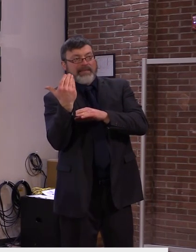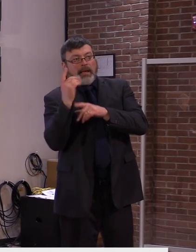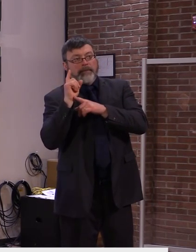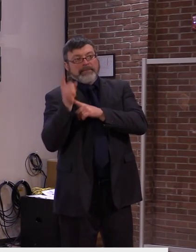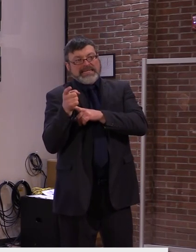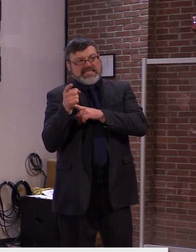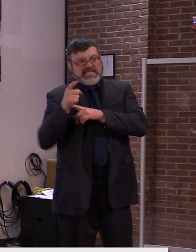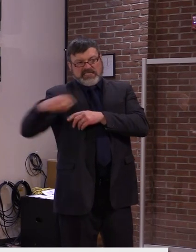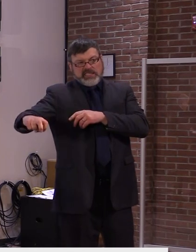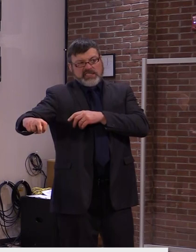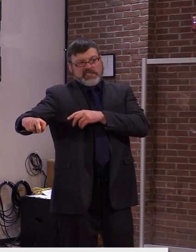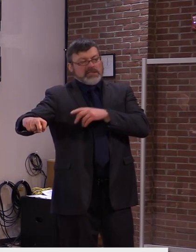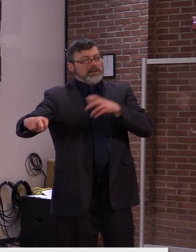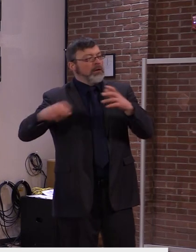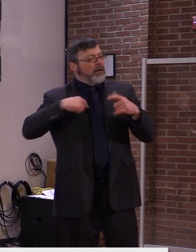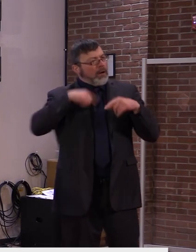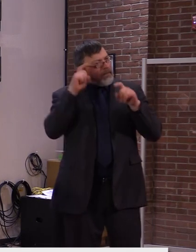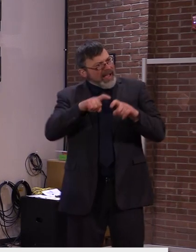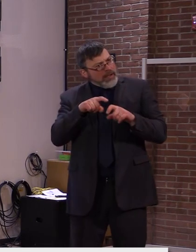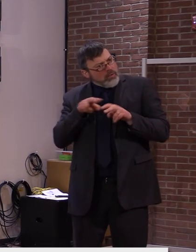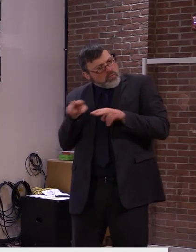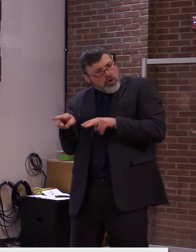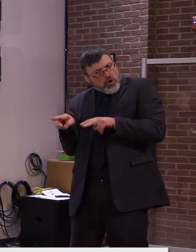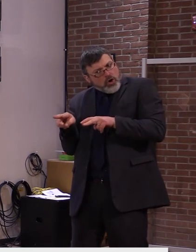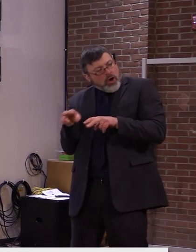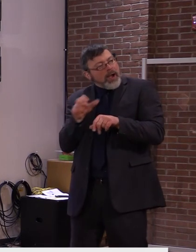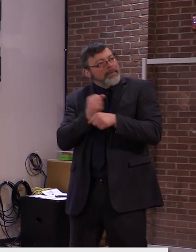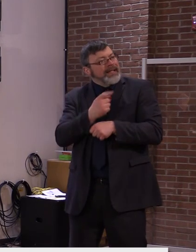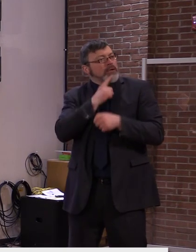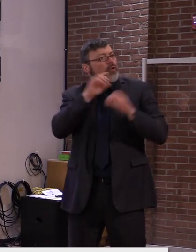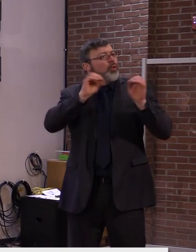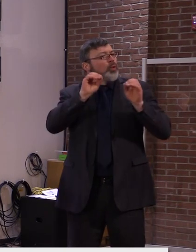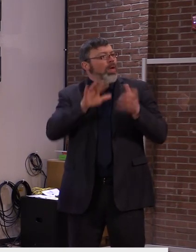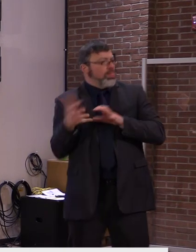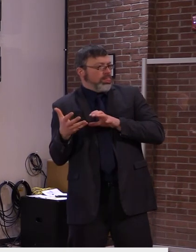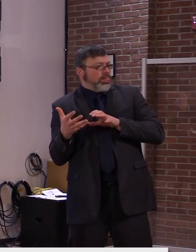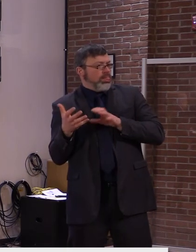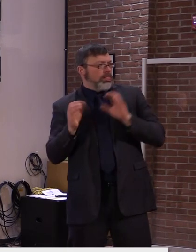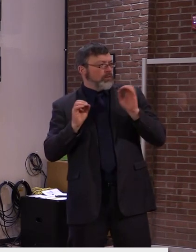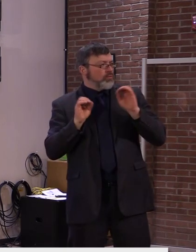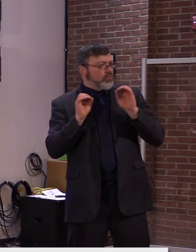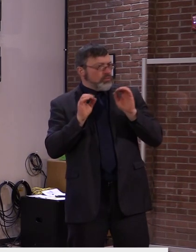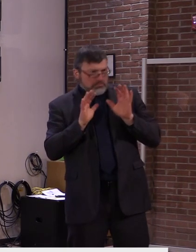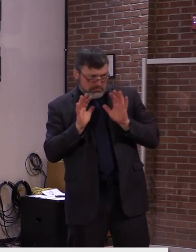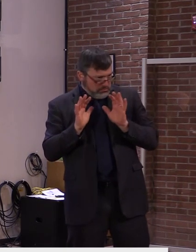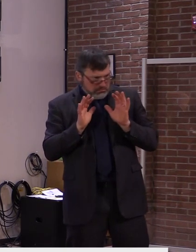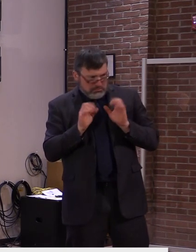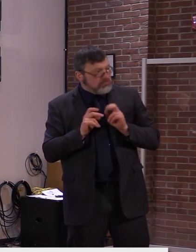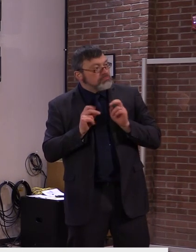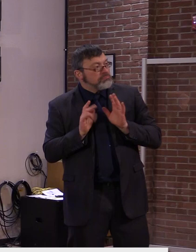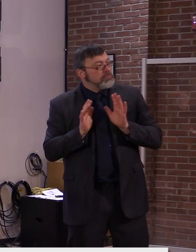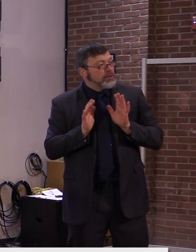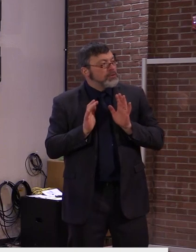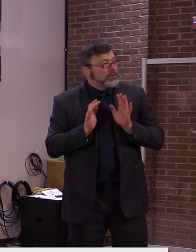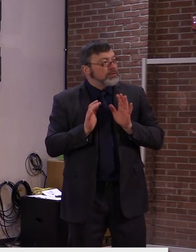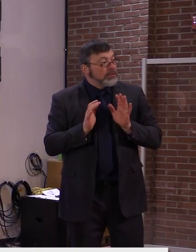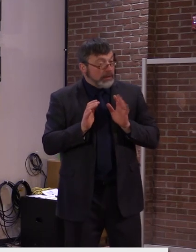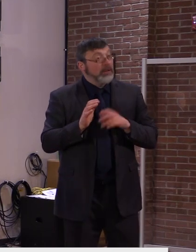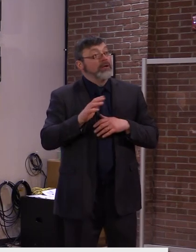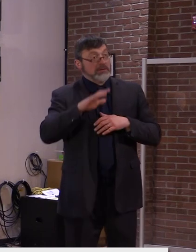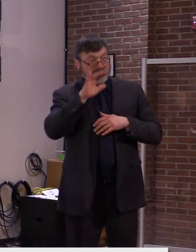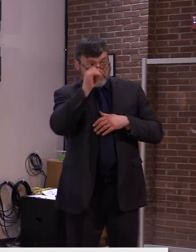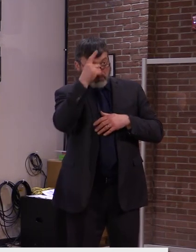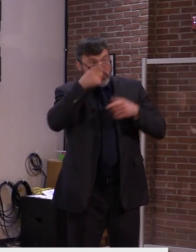time. As we move forward through the additional groups, anyone who has previously been eligible